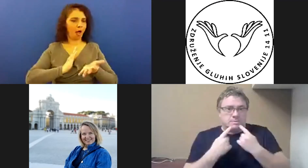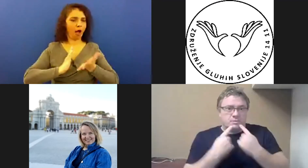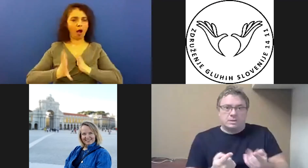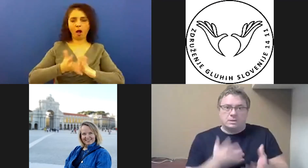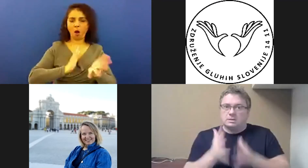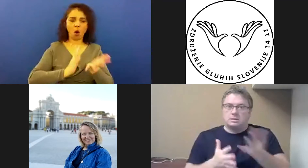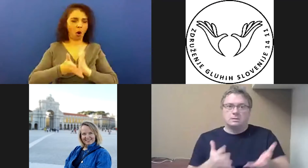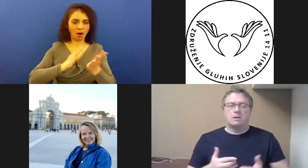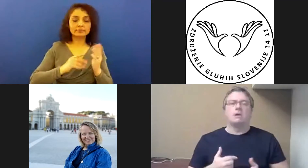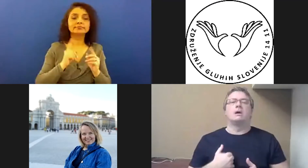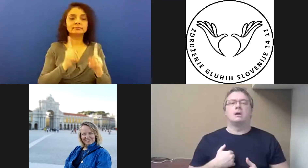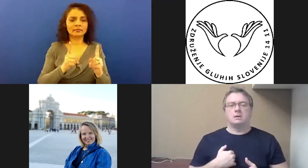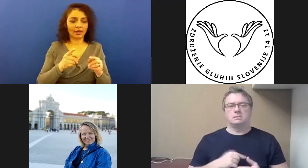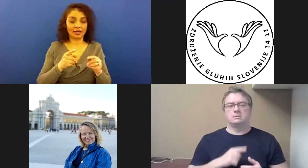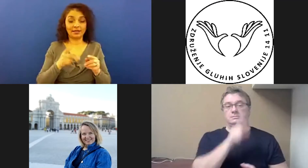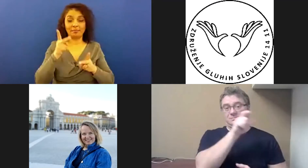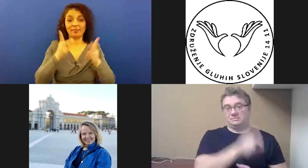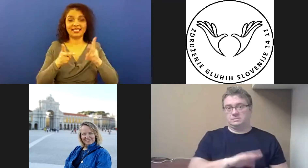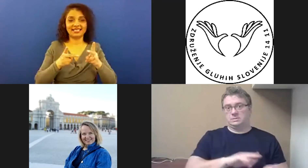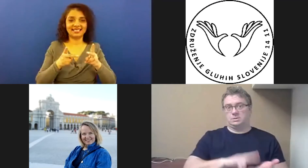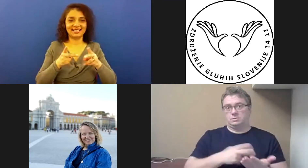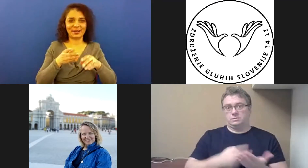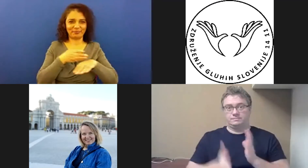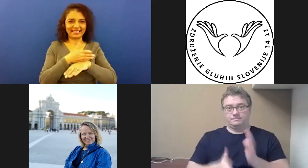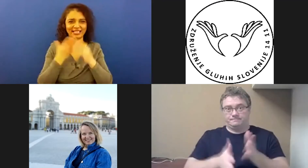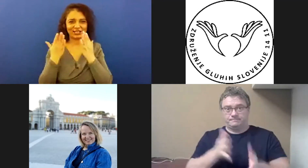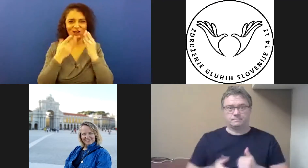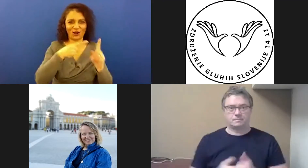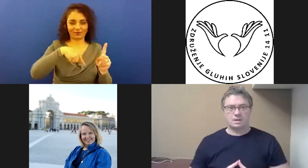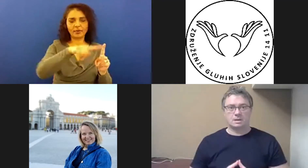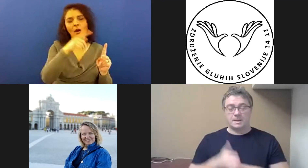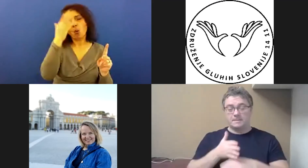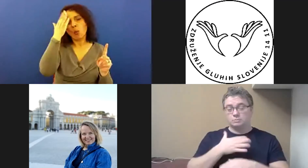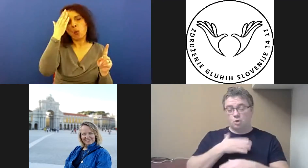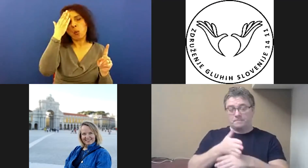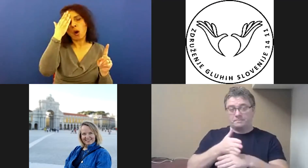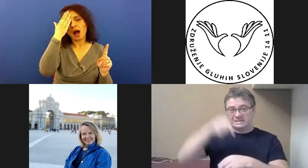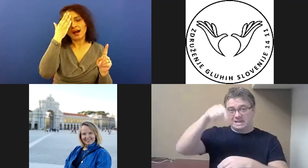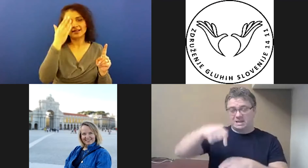going on or what it meant. But amongst ourselves, we signed.